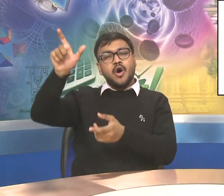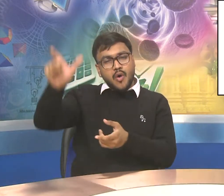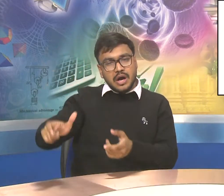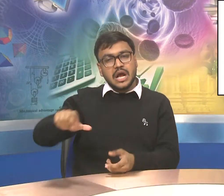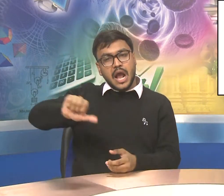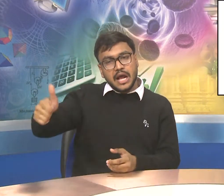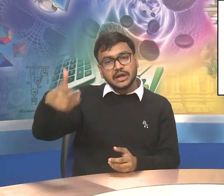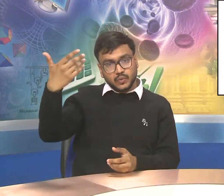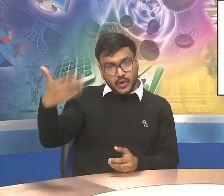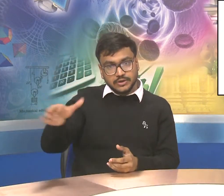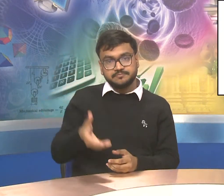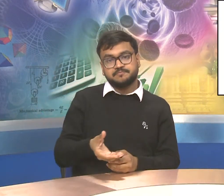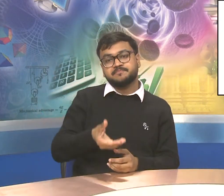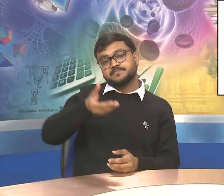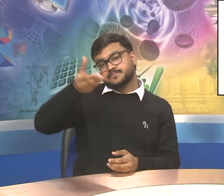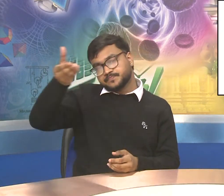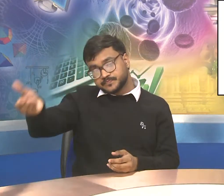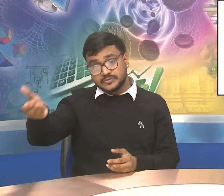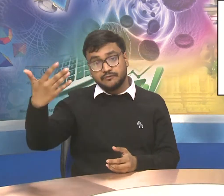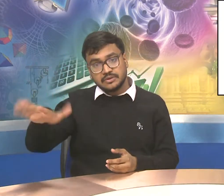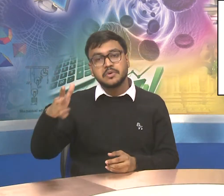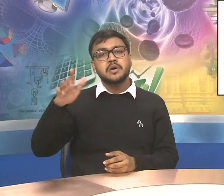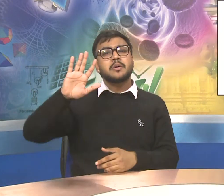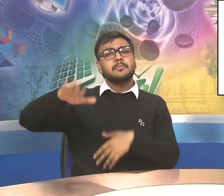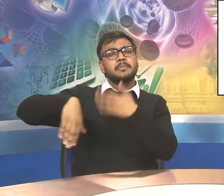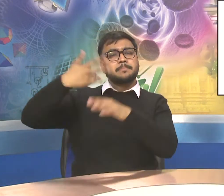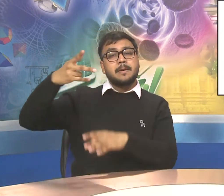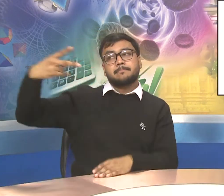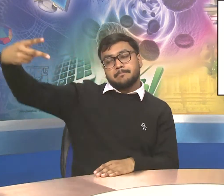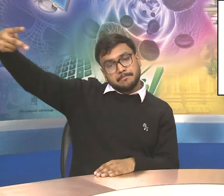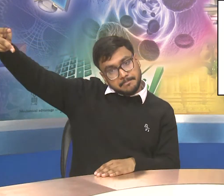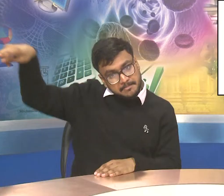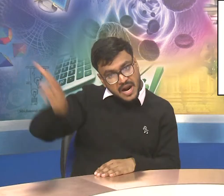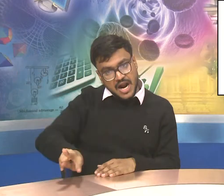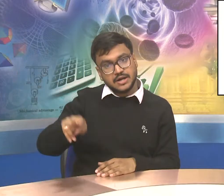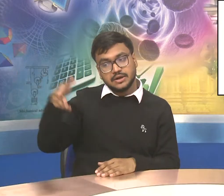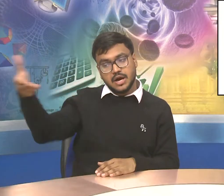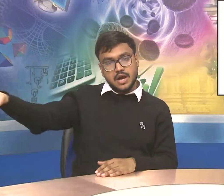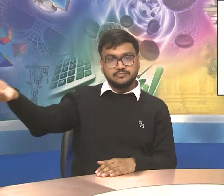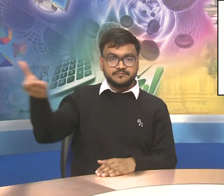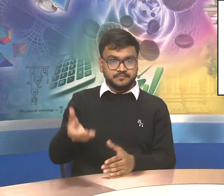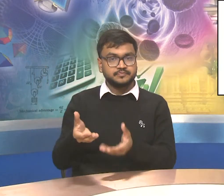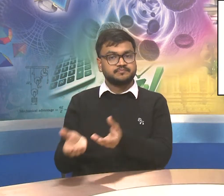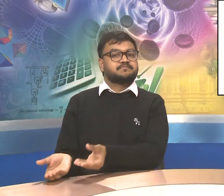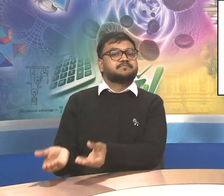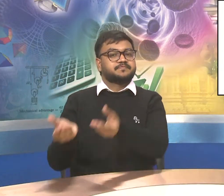to share their resources on reciprocal basis when it is needed.